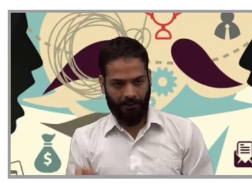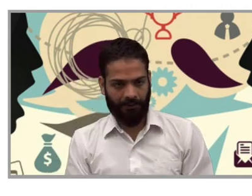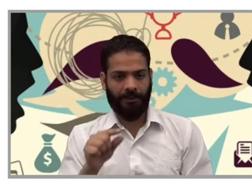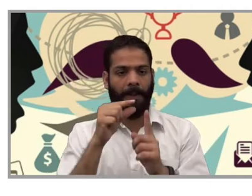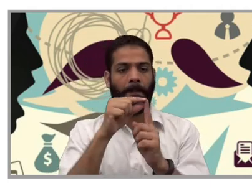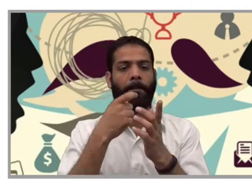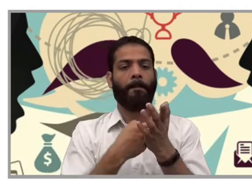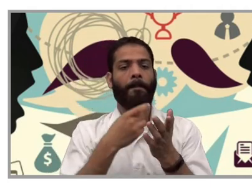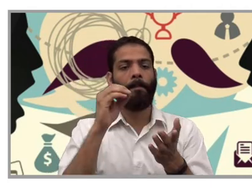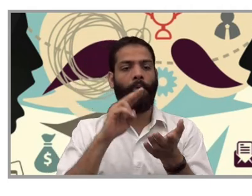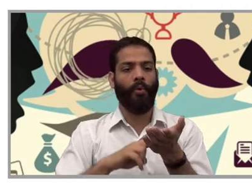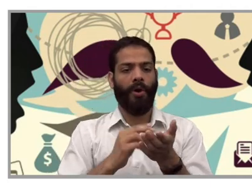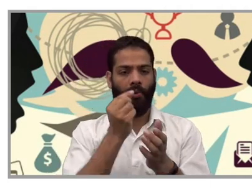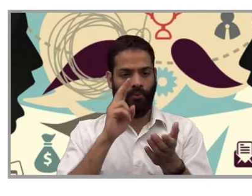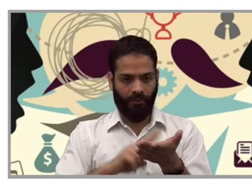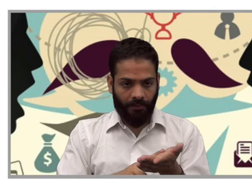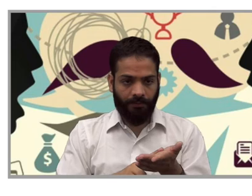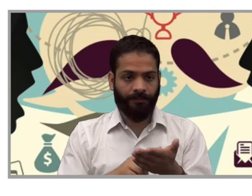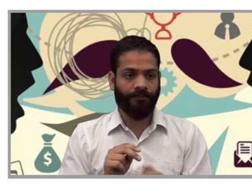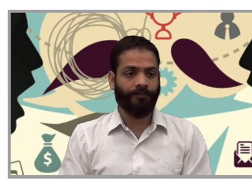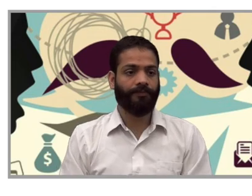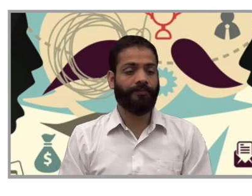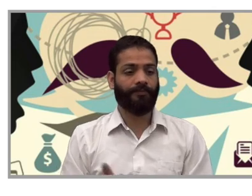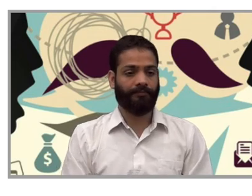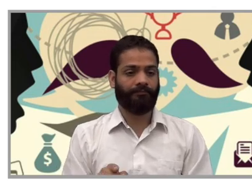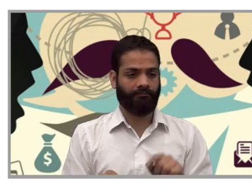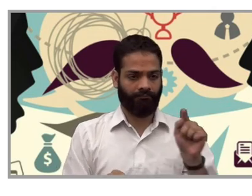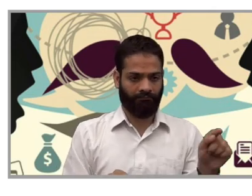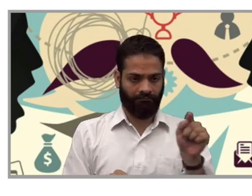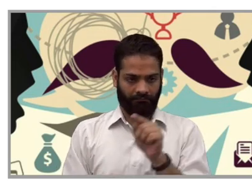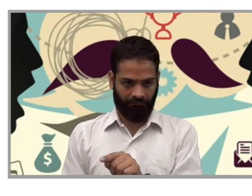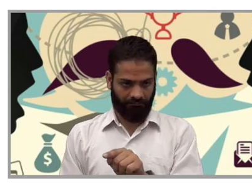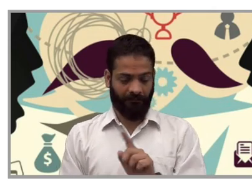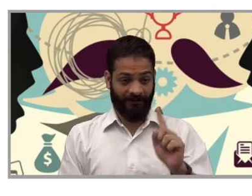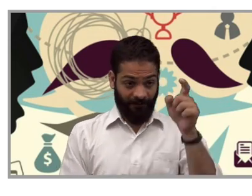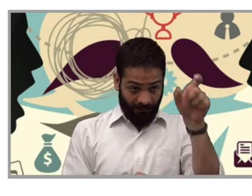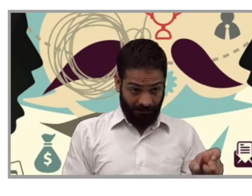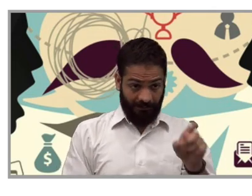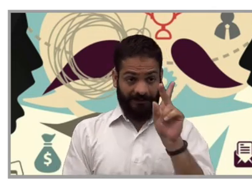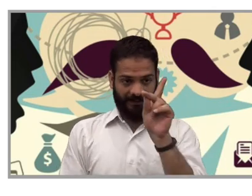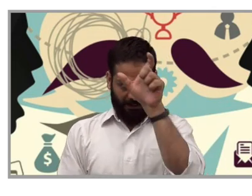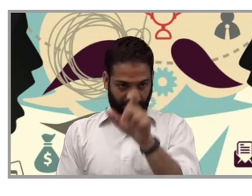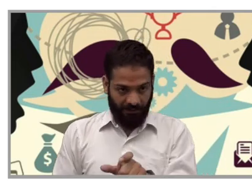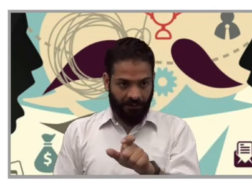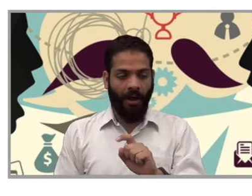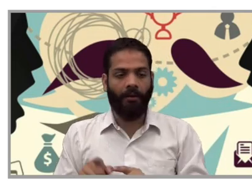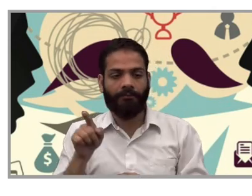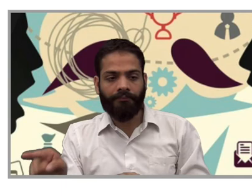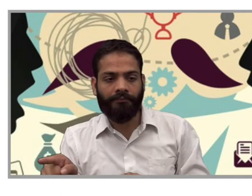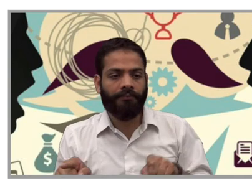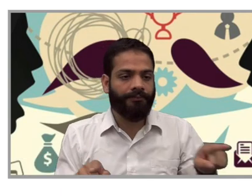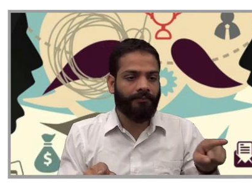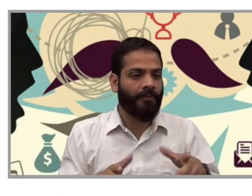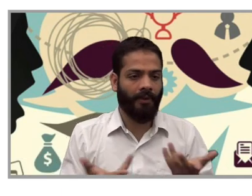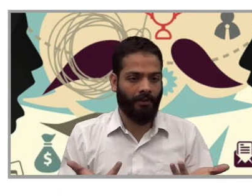It is also analyzed that G or V handshape is used in its articulation for singular,